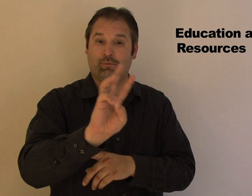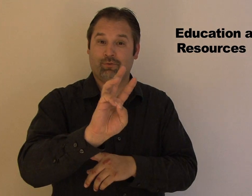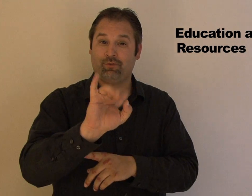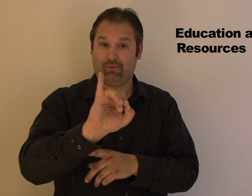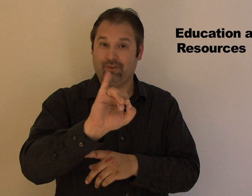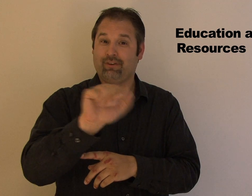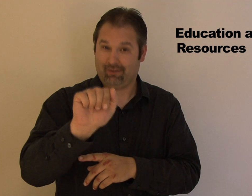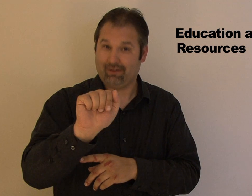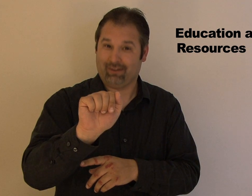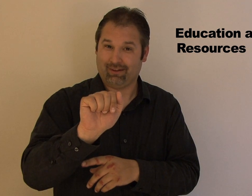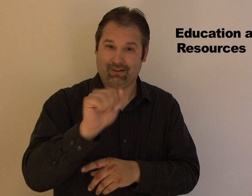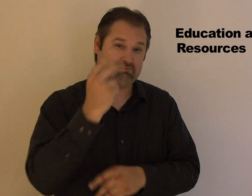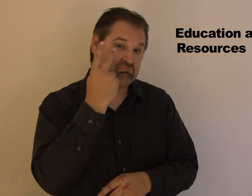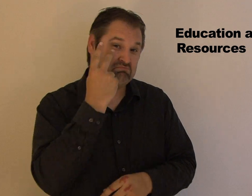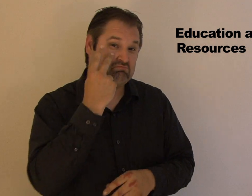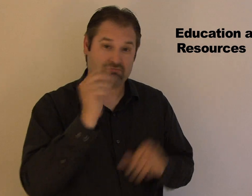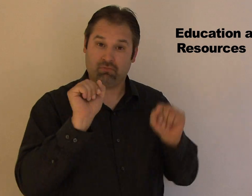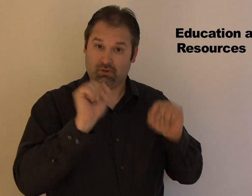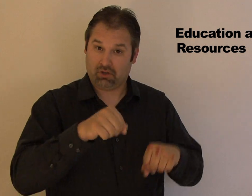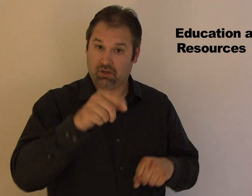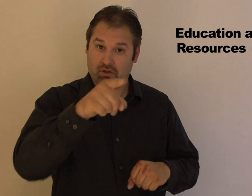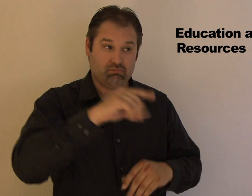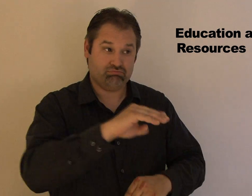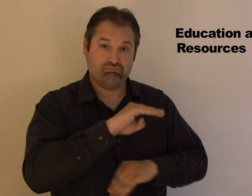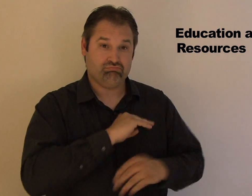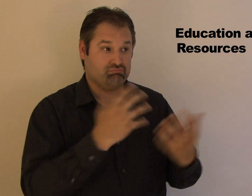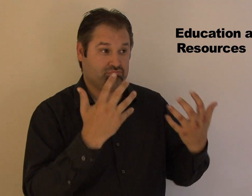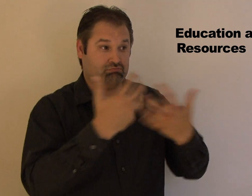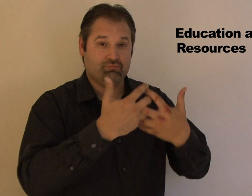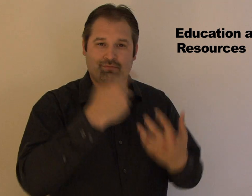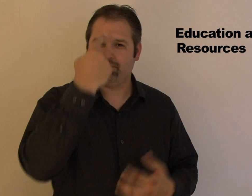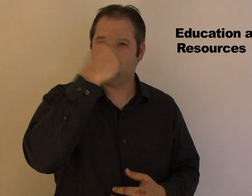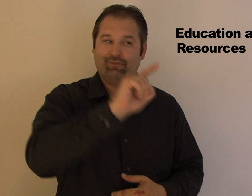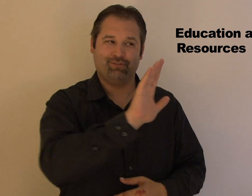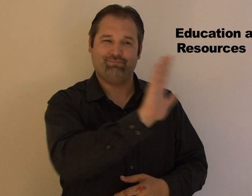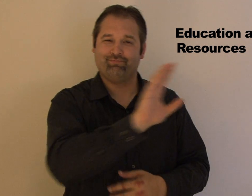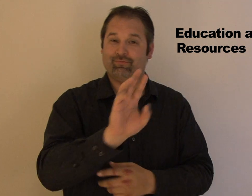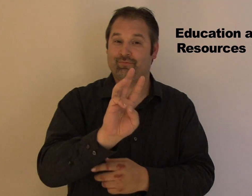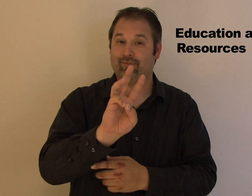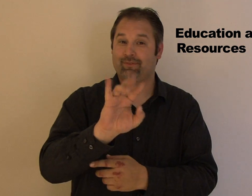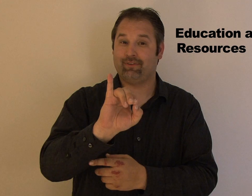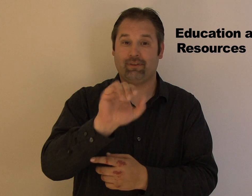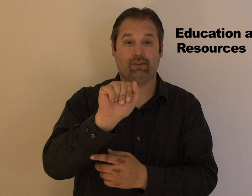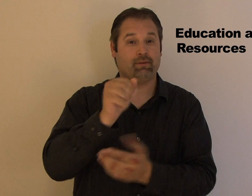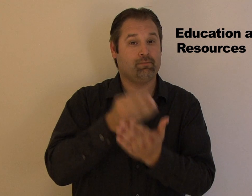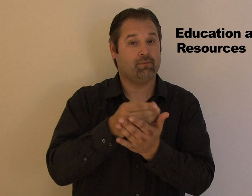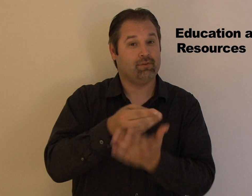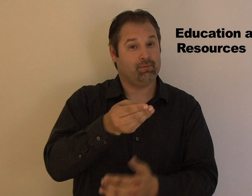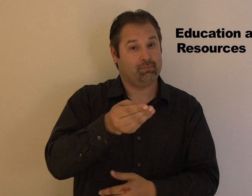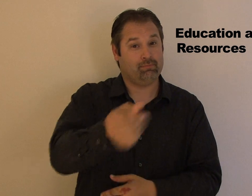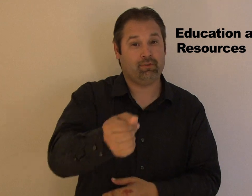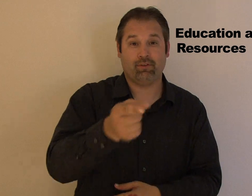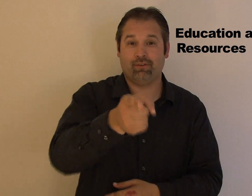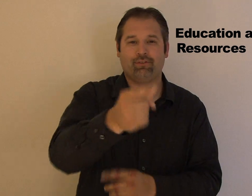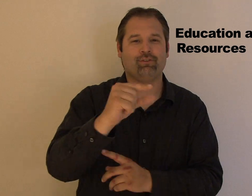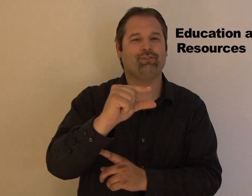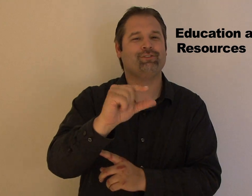Complete the WIA process and homework to determine eligibility for possible WIA funding for GED or training programs.